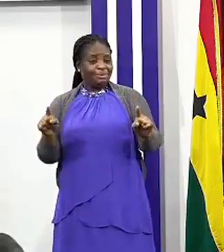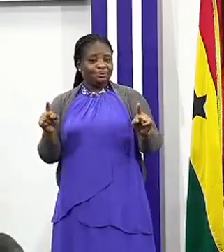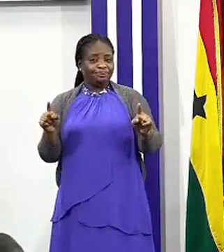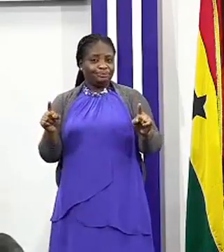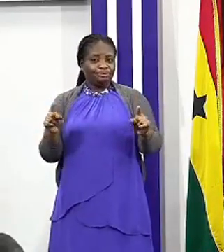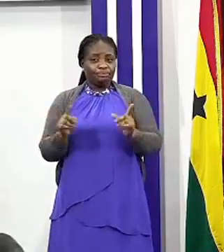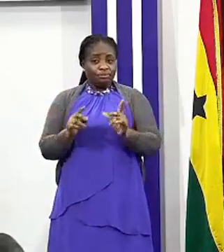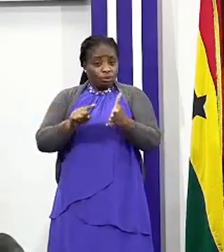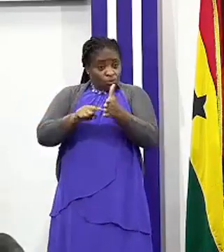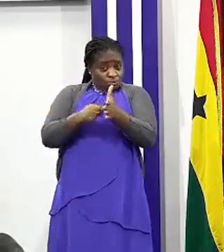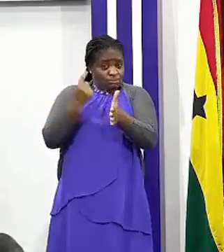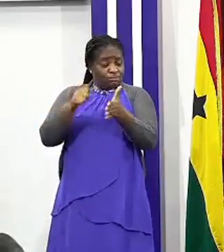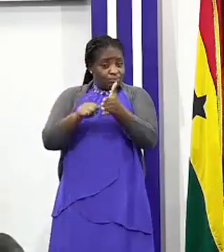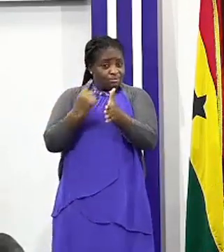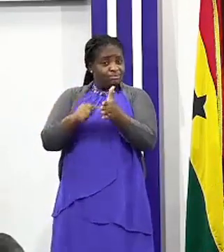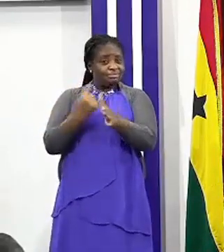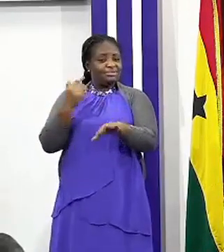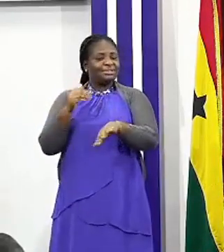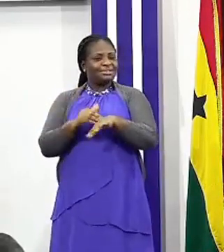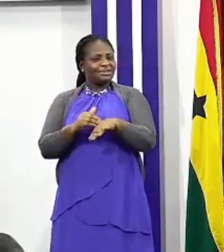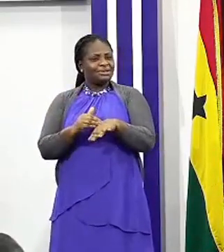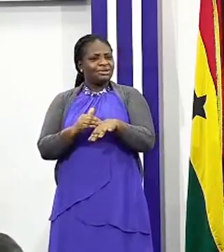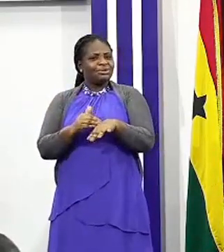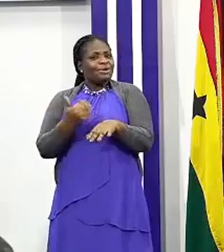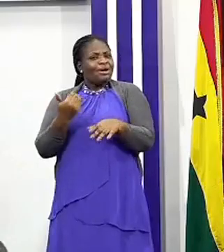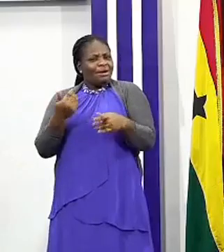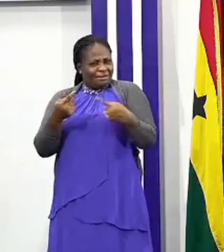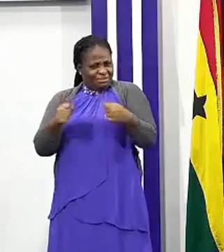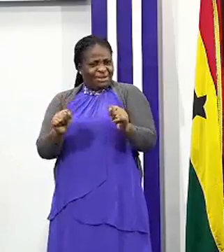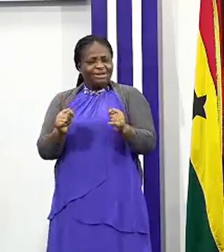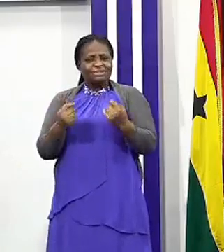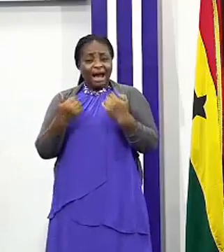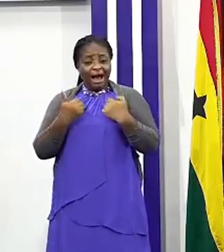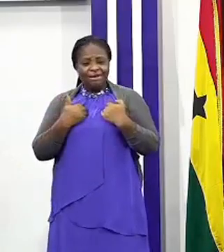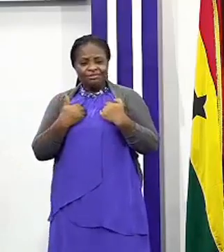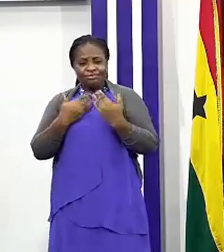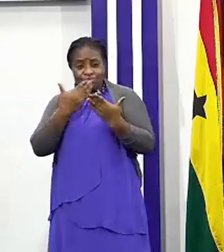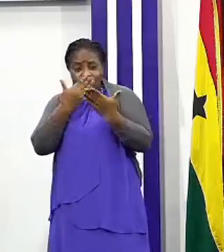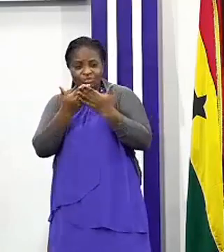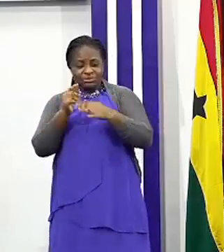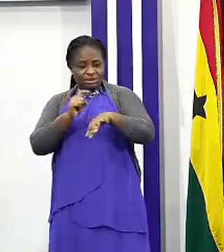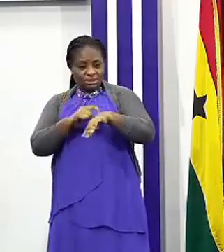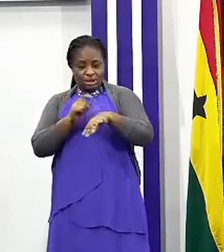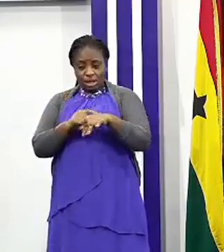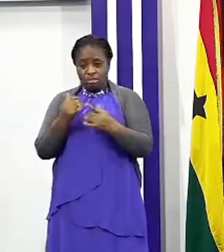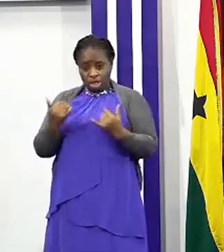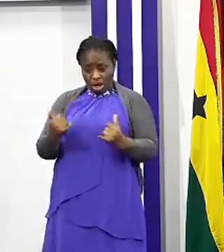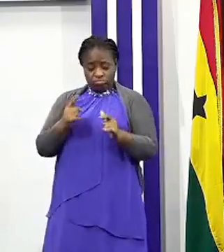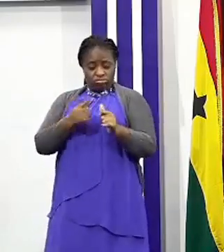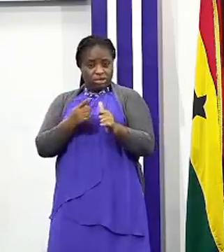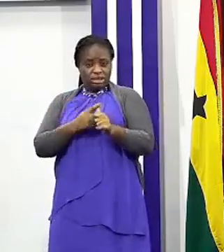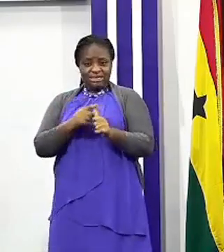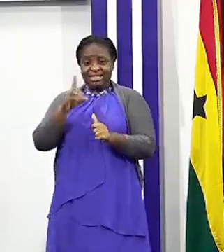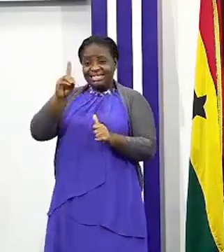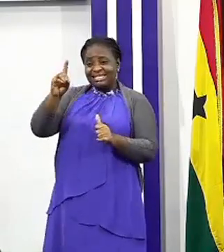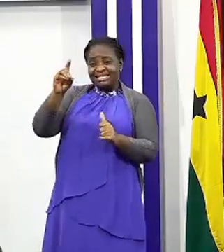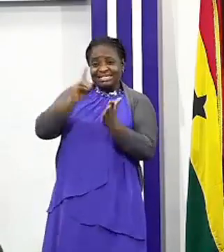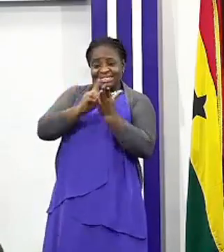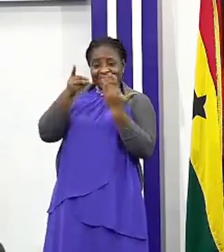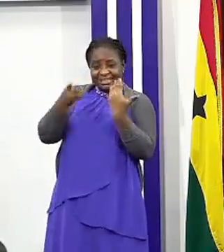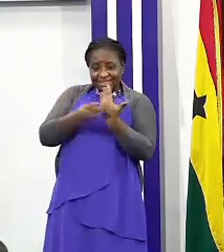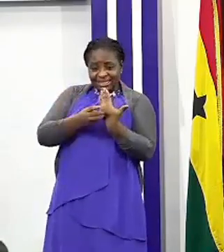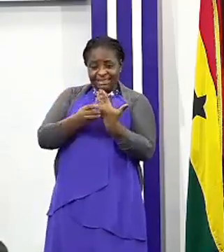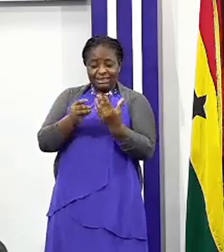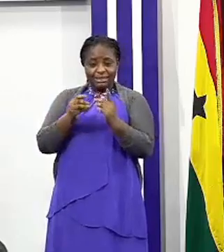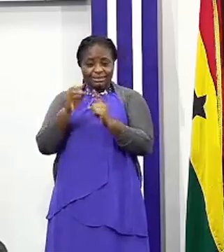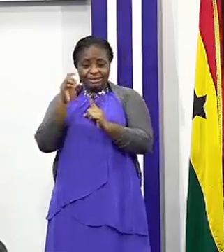So once again, we are trying to have what we call real time, the date that the sample is collected, and then the date, if it is